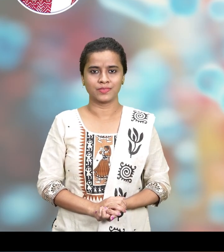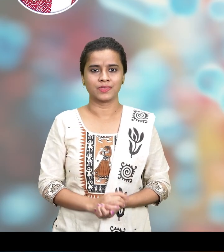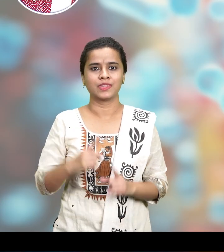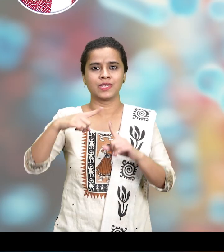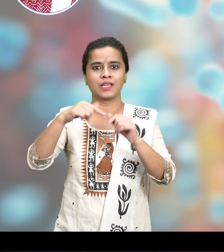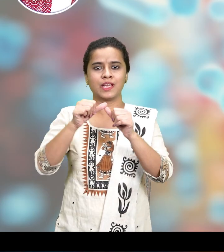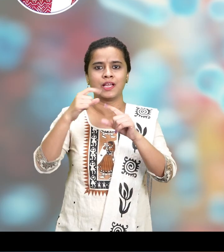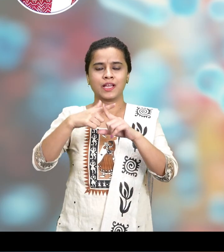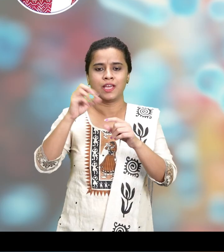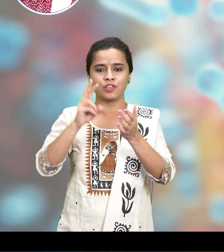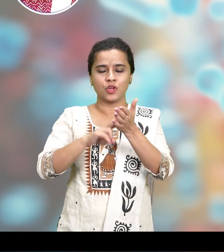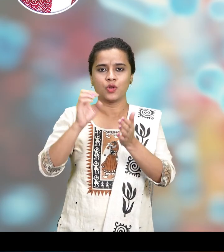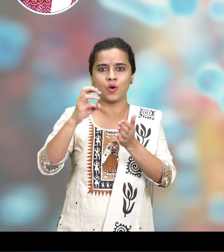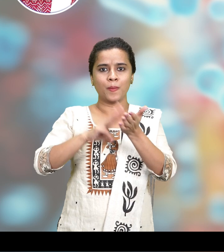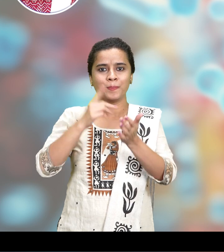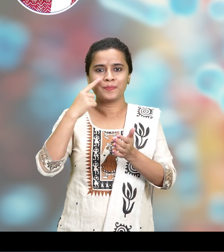Taxonomically,